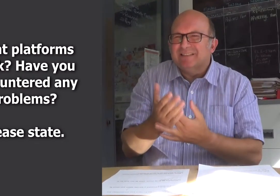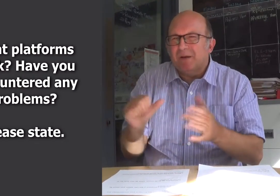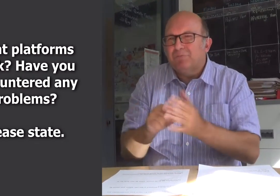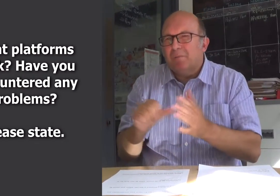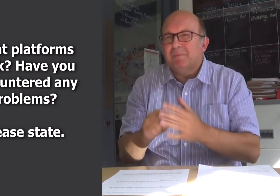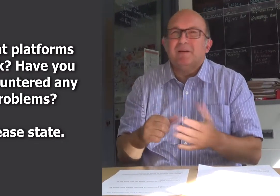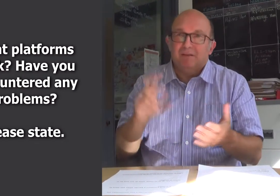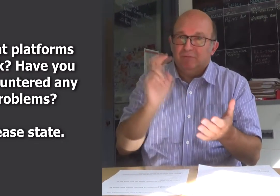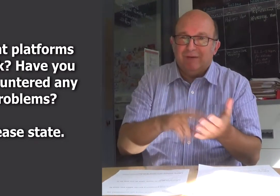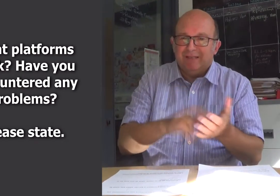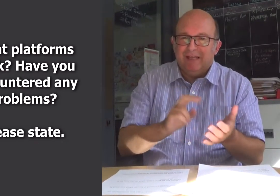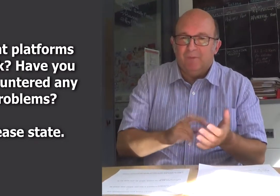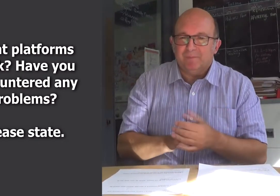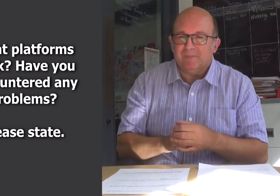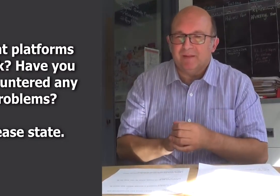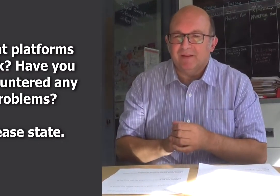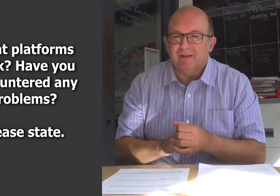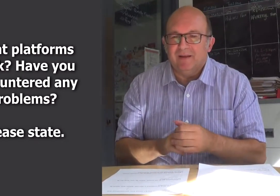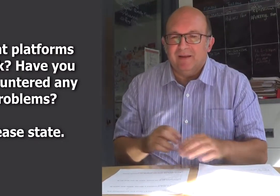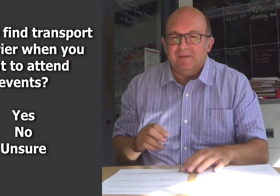like asset problem, break it down?